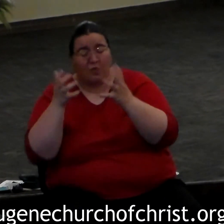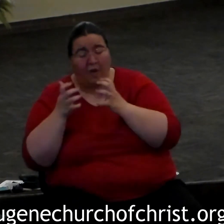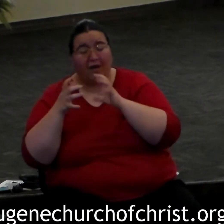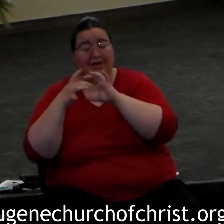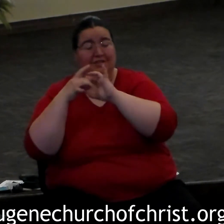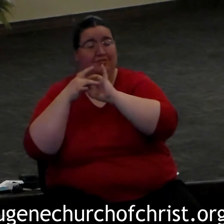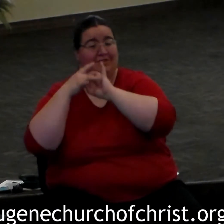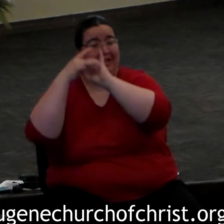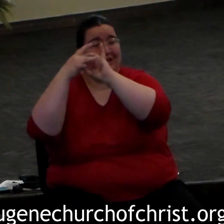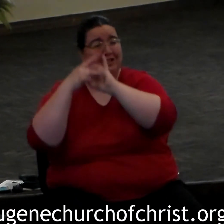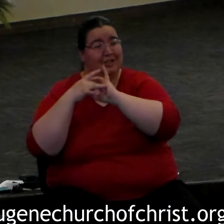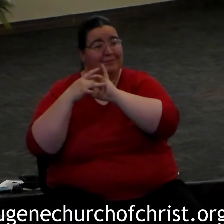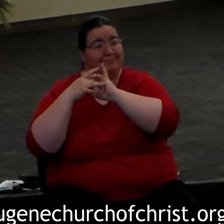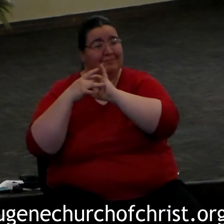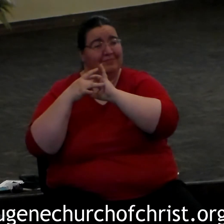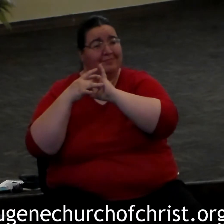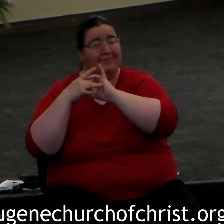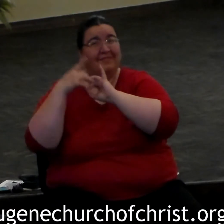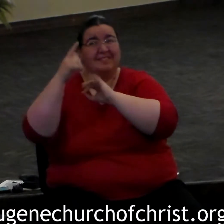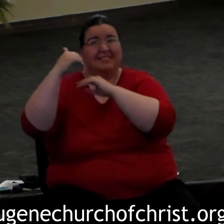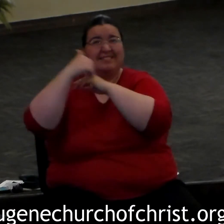that. So this morning,